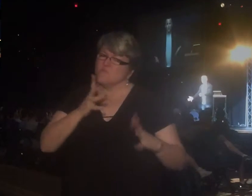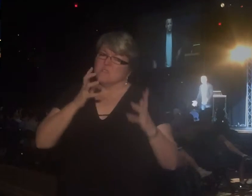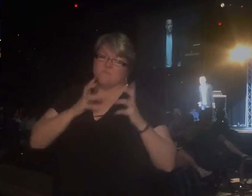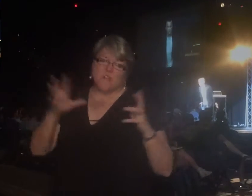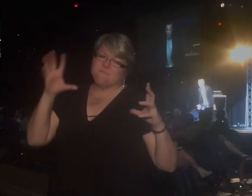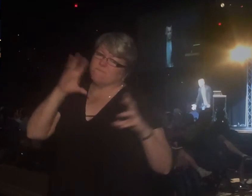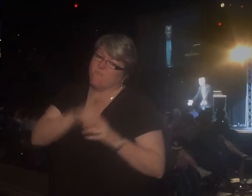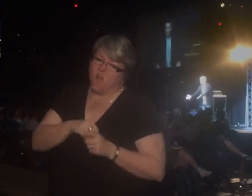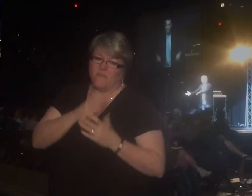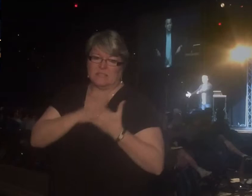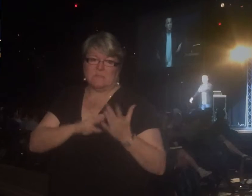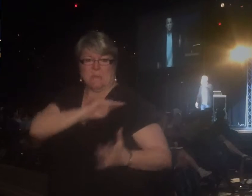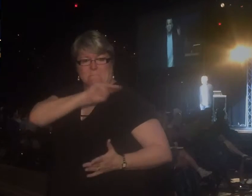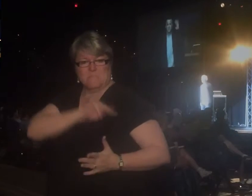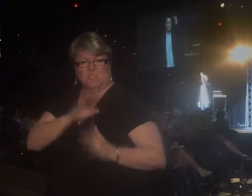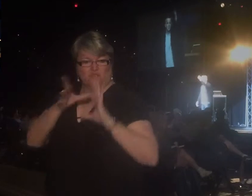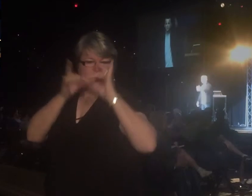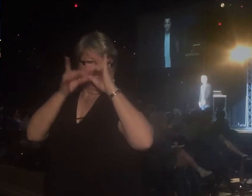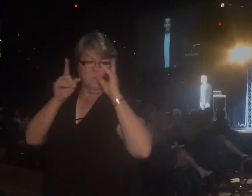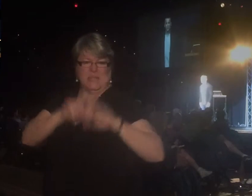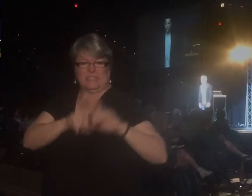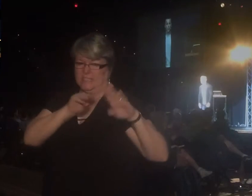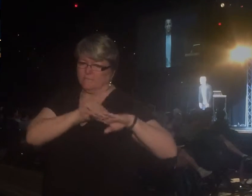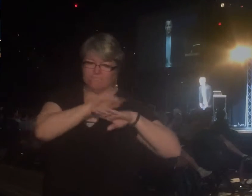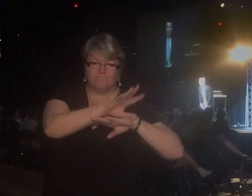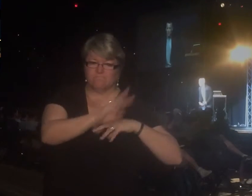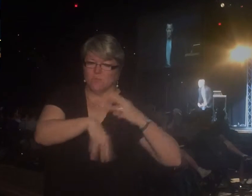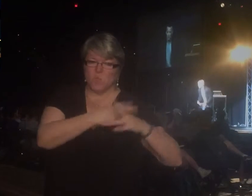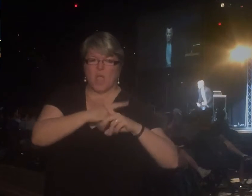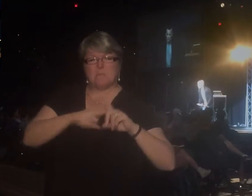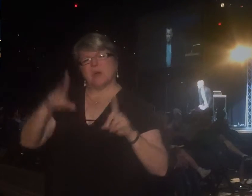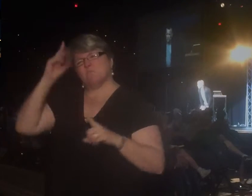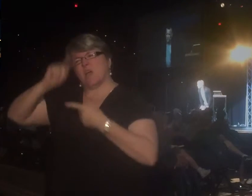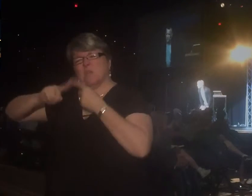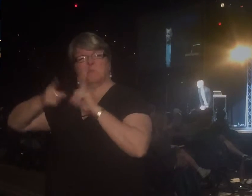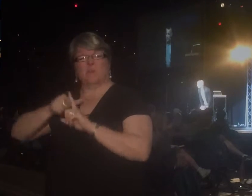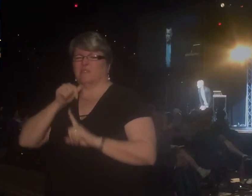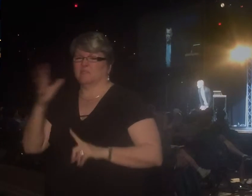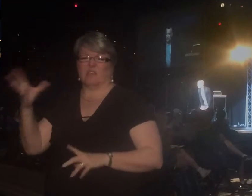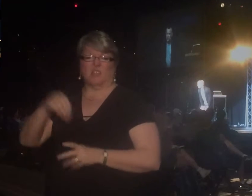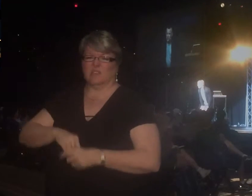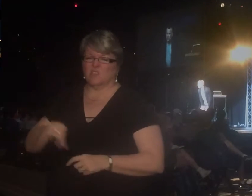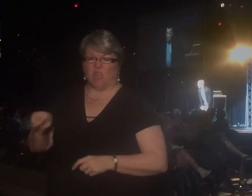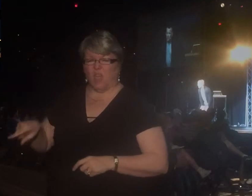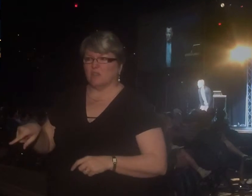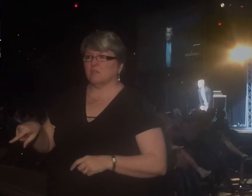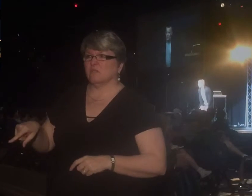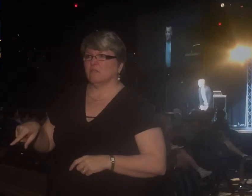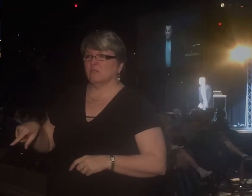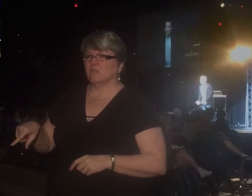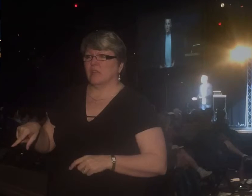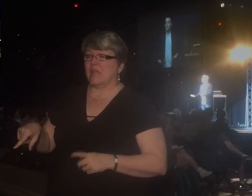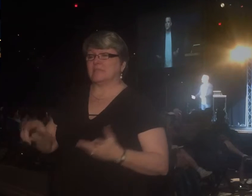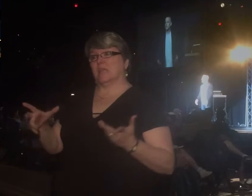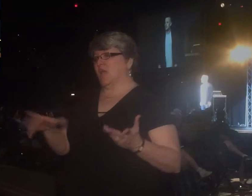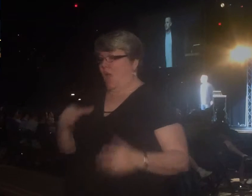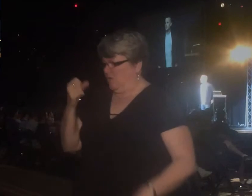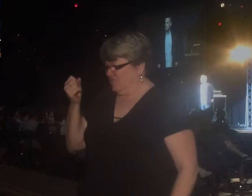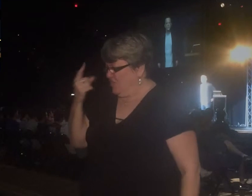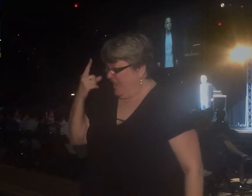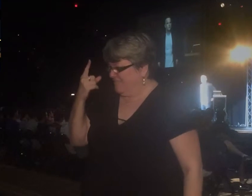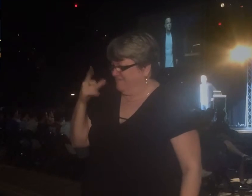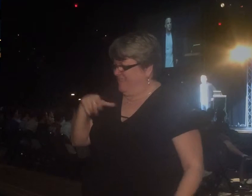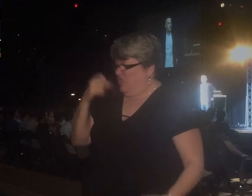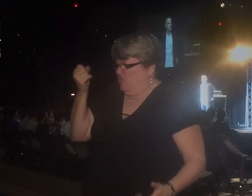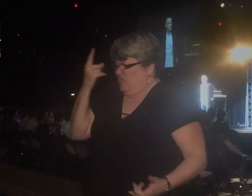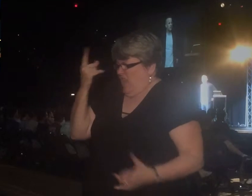say, man, I really want to be involved with some of this mission stuff you're talking about, making a difference in the world, but my boyfriend's just not really into it. And I